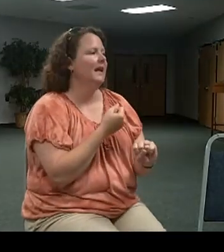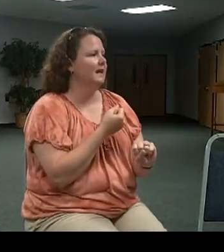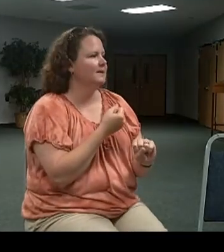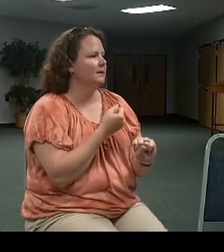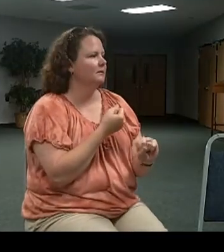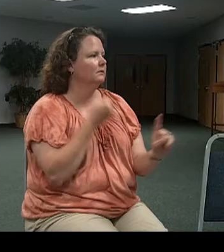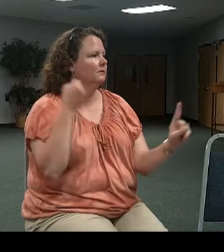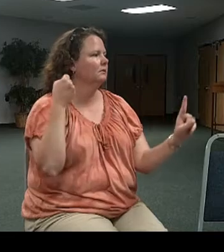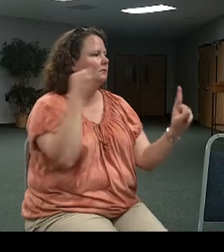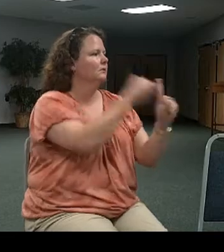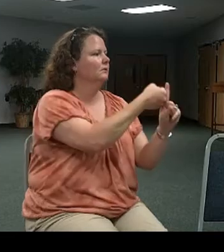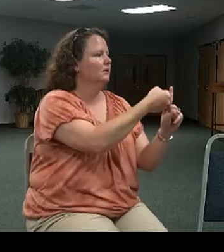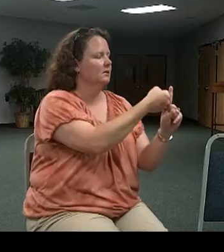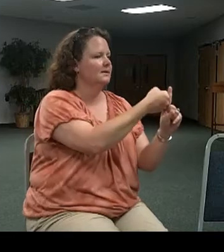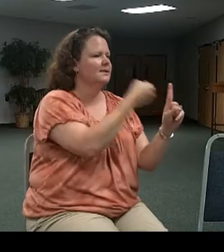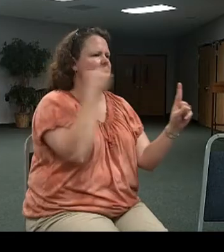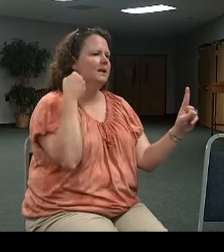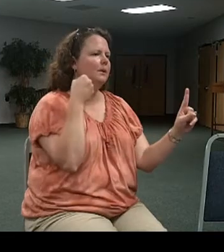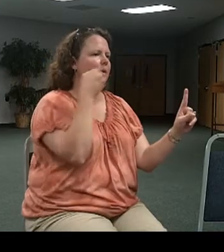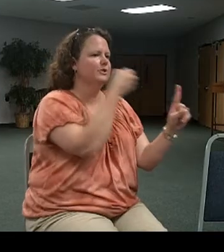Hit. This is to hit a person.